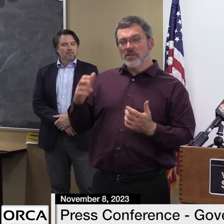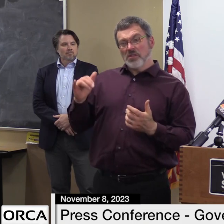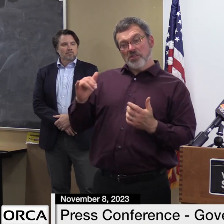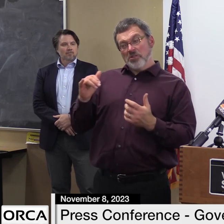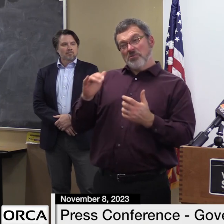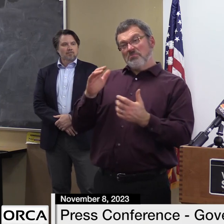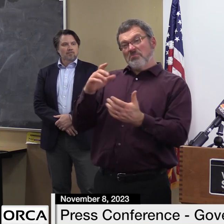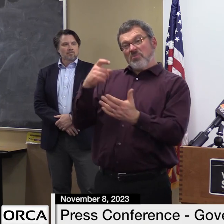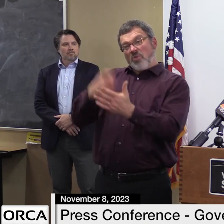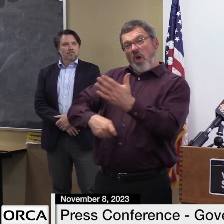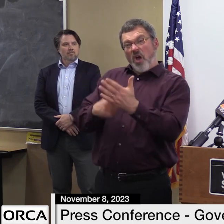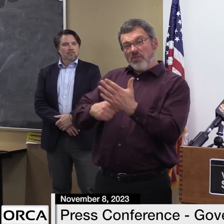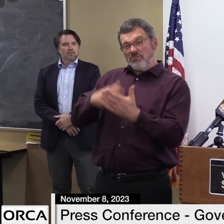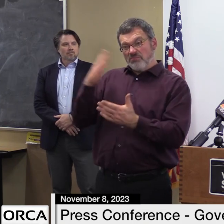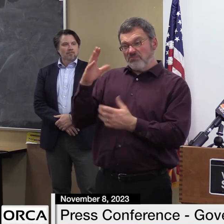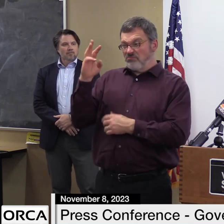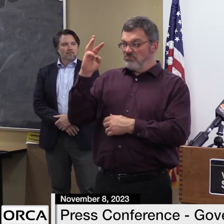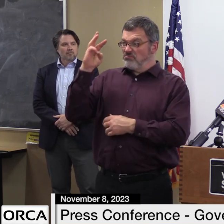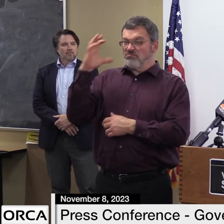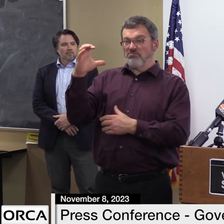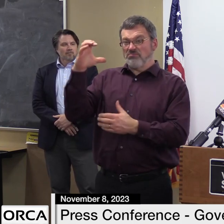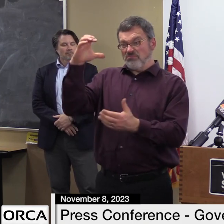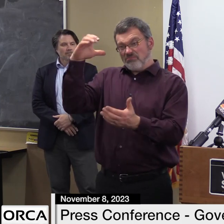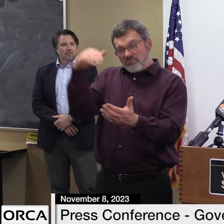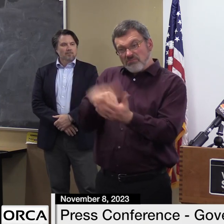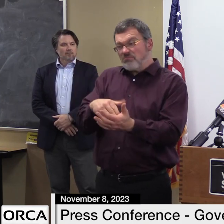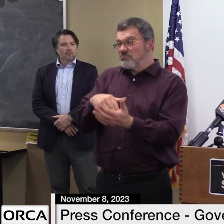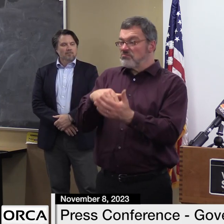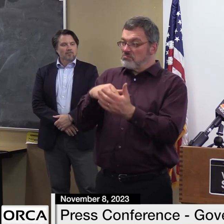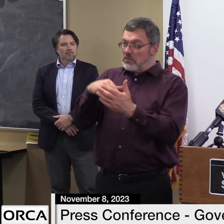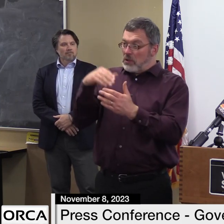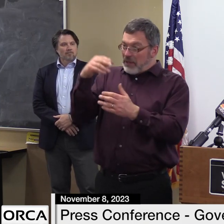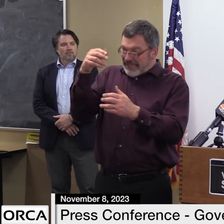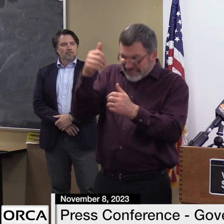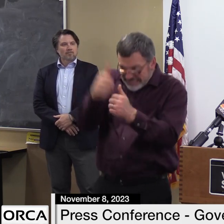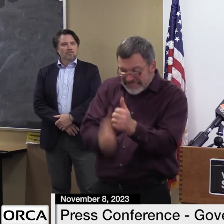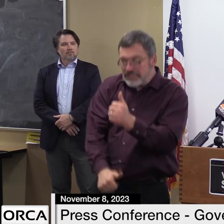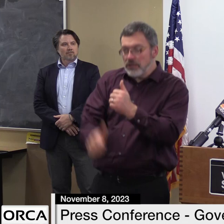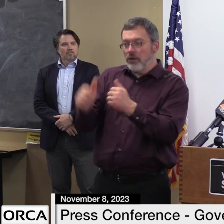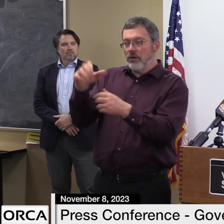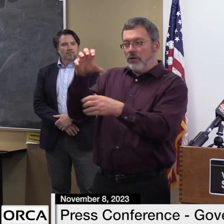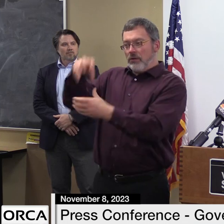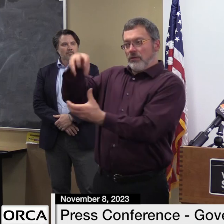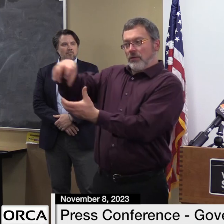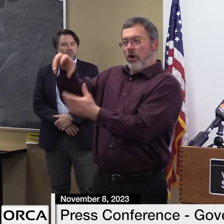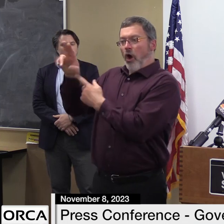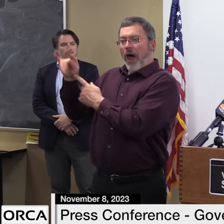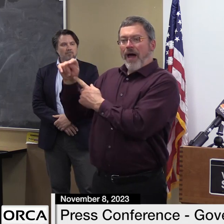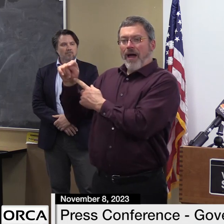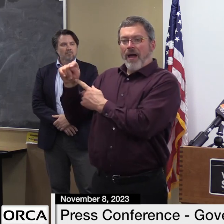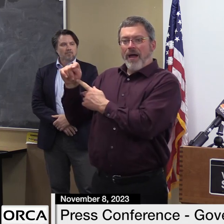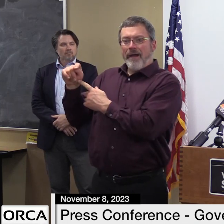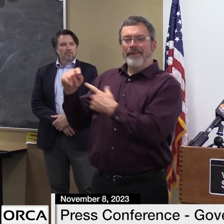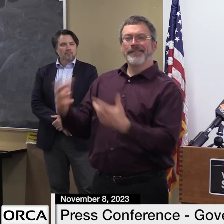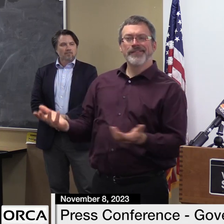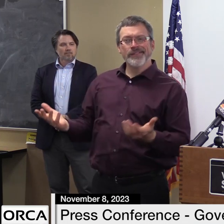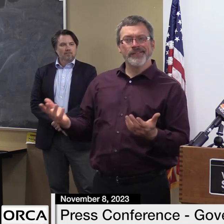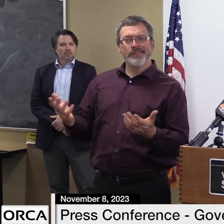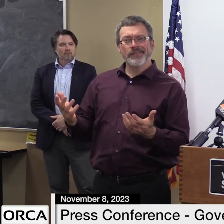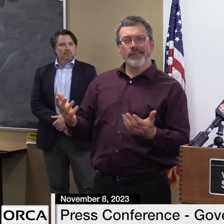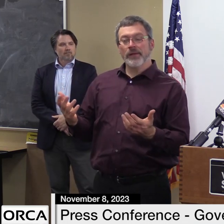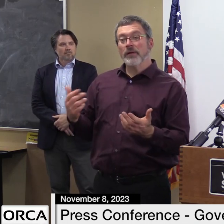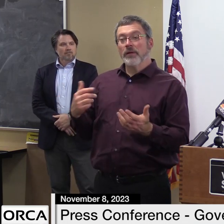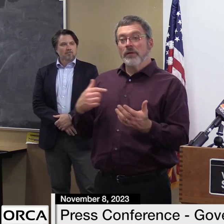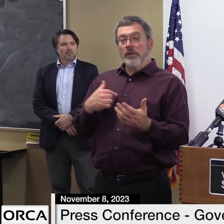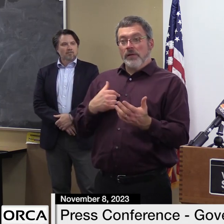almost $600,000 per unit. So at that rate, we could invest $1 billion of public funding and still only